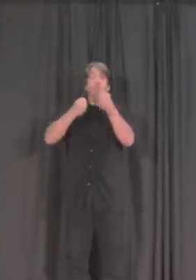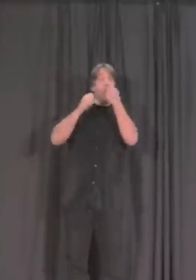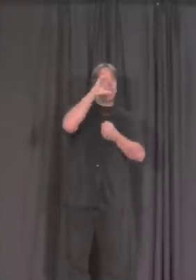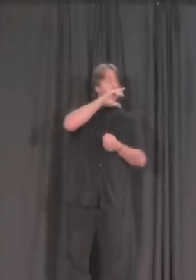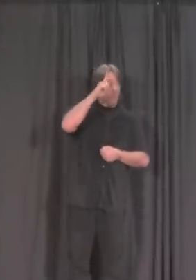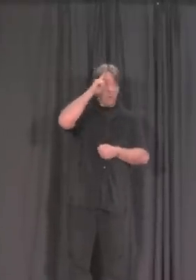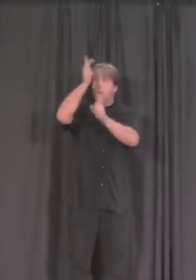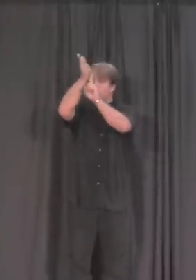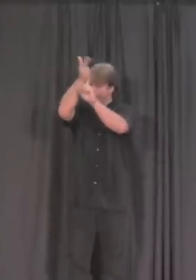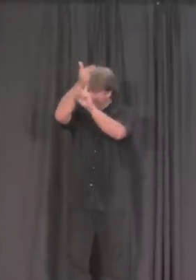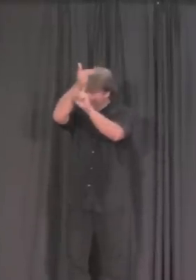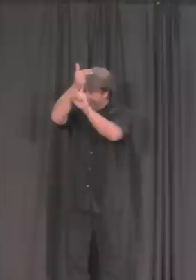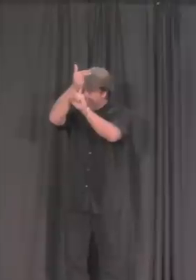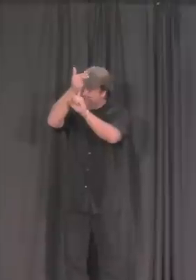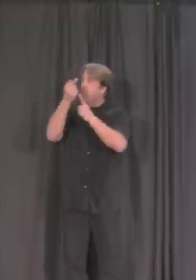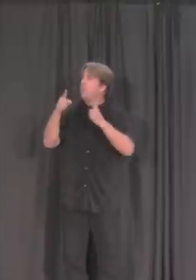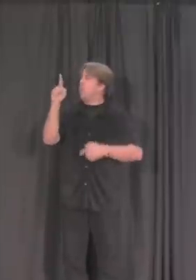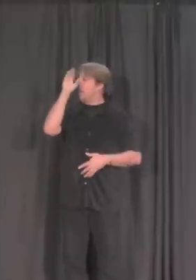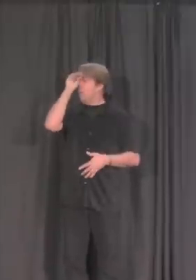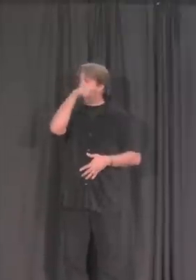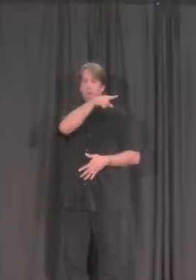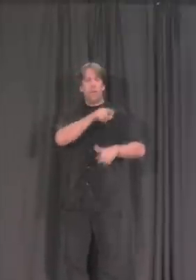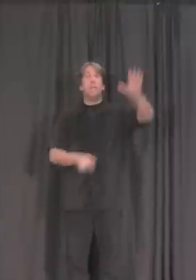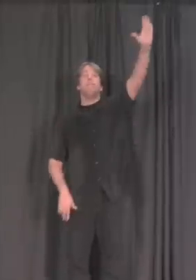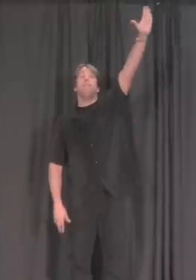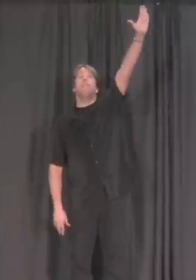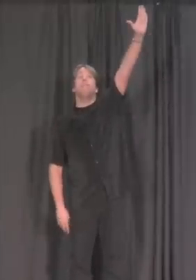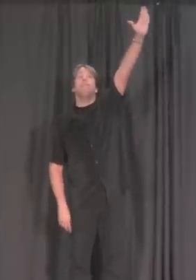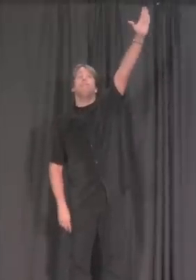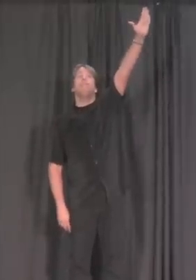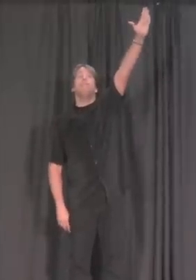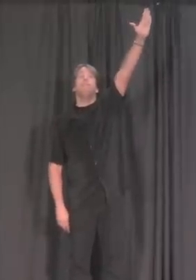married, they fell in love, and they were looking for a hotel on their honeymoon, and one boy went, excuse me,